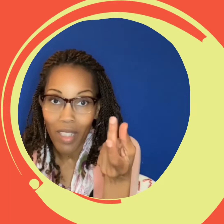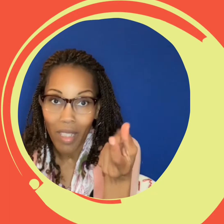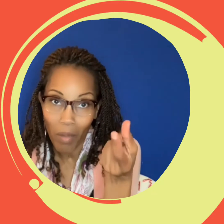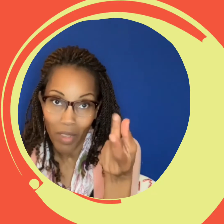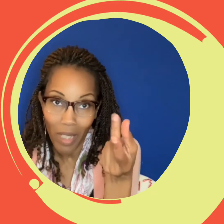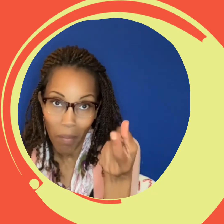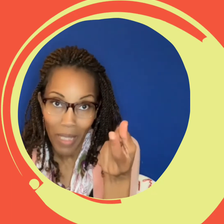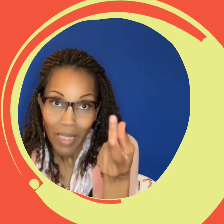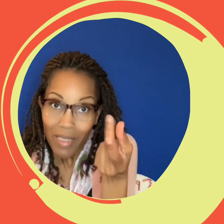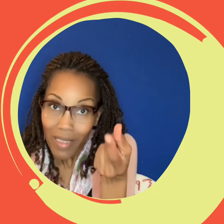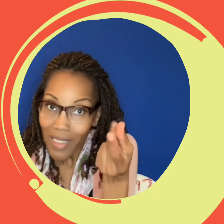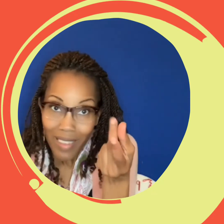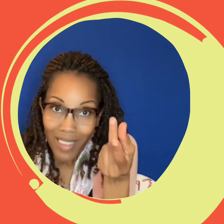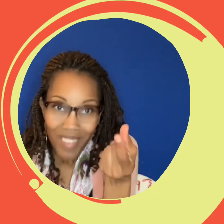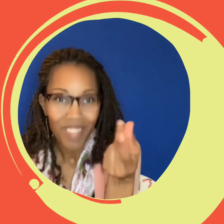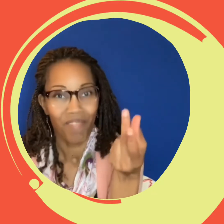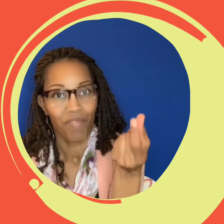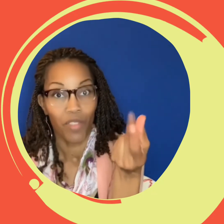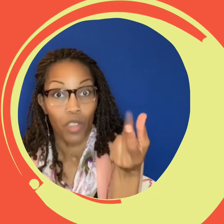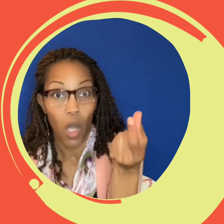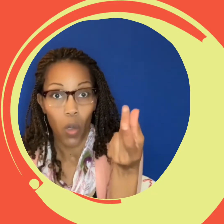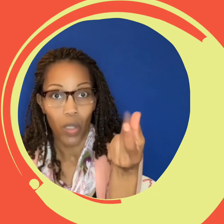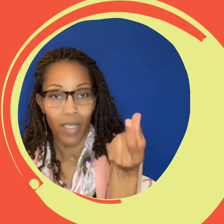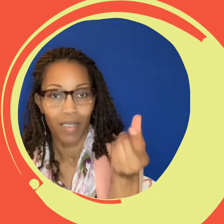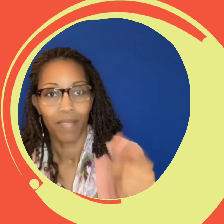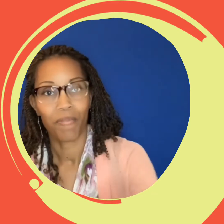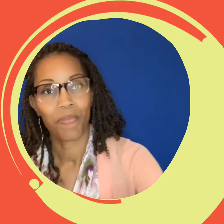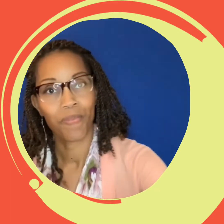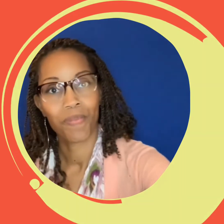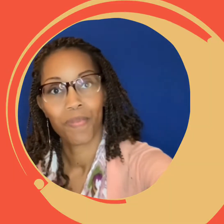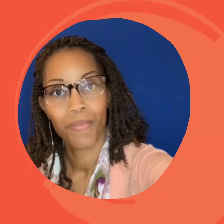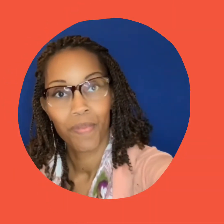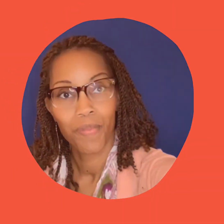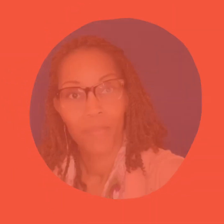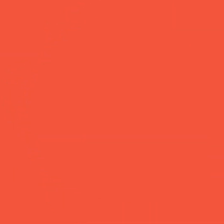calling it. Come here, Skippy. Dog.